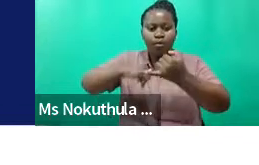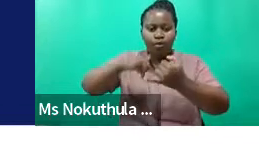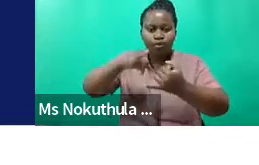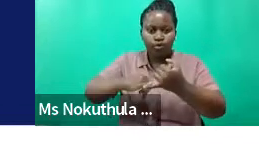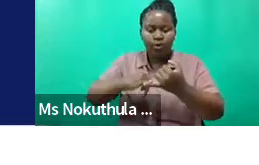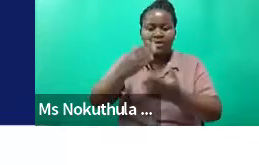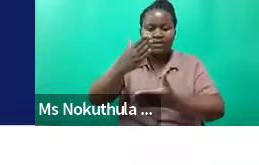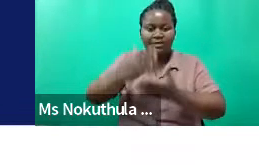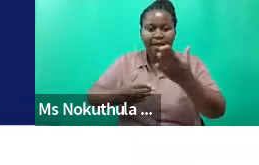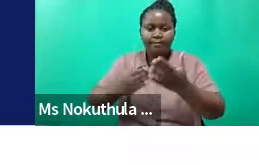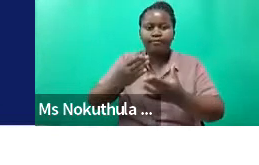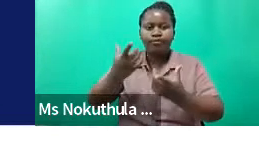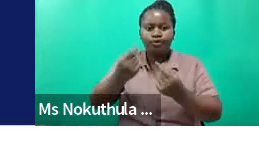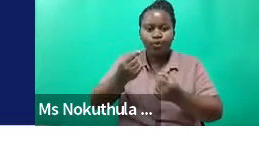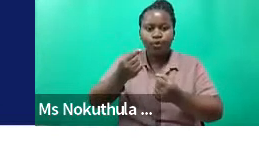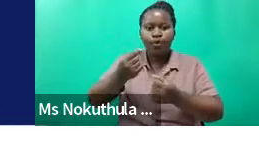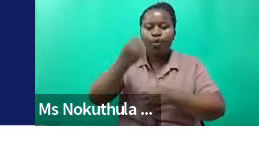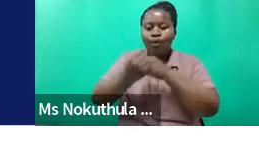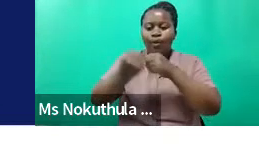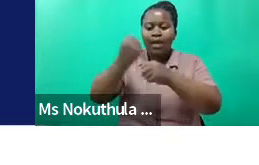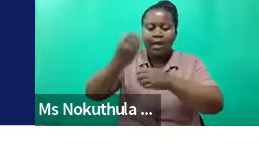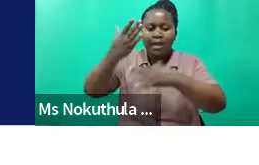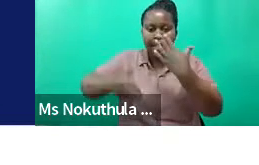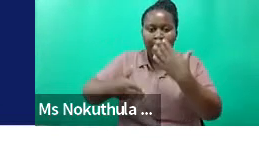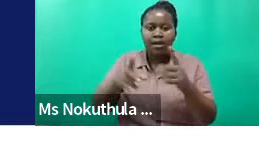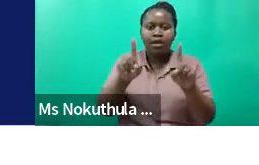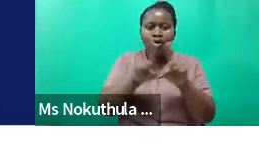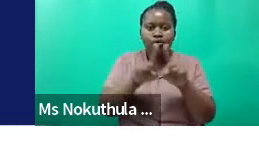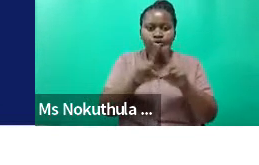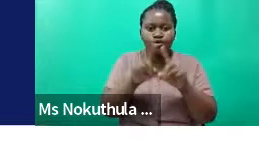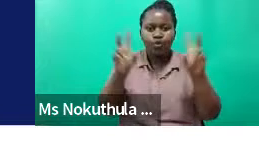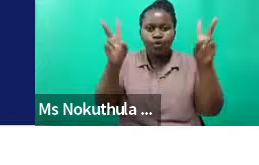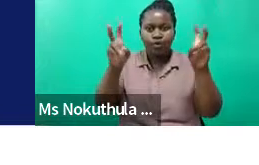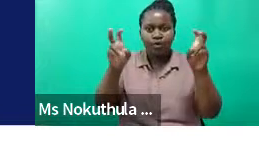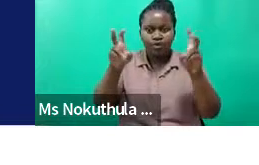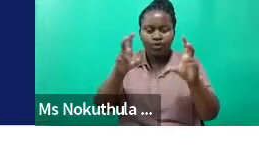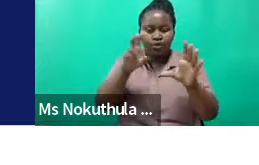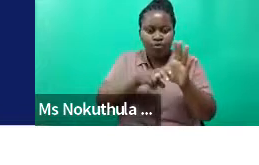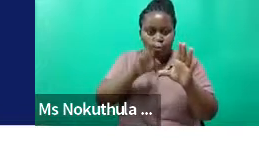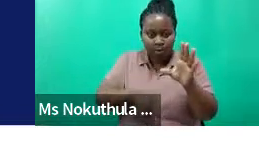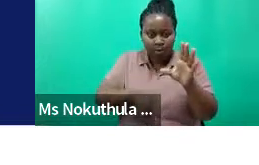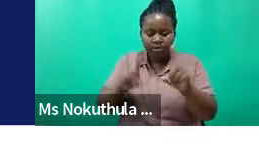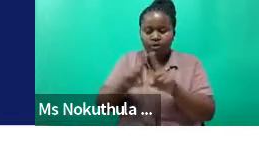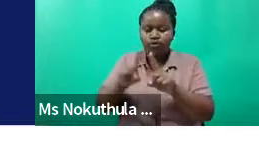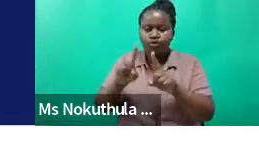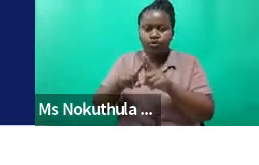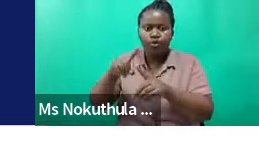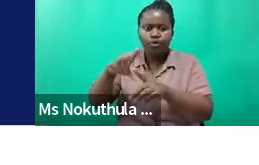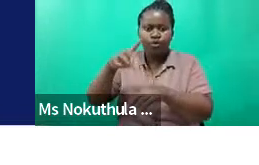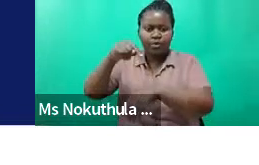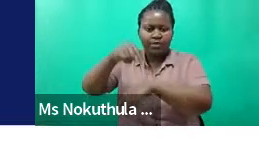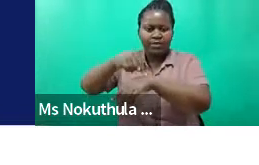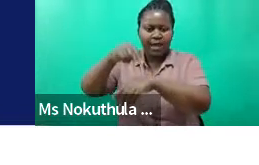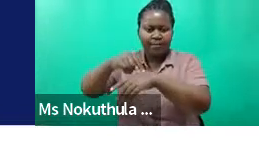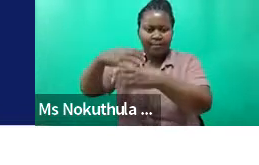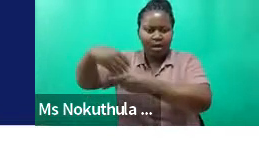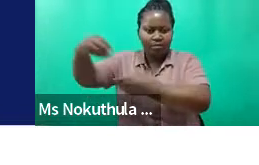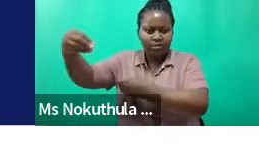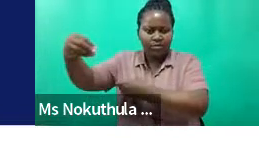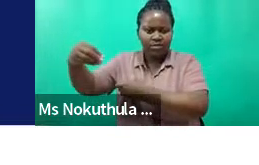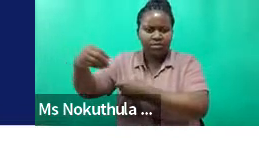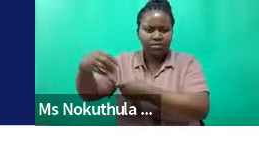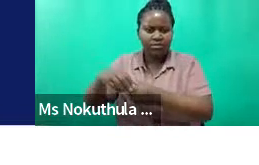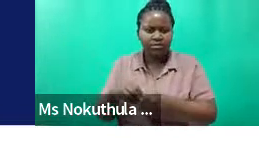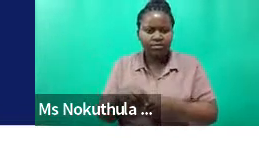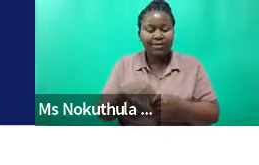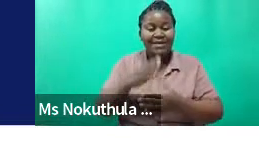And so we looked at the issue of dropout versus timeout. Many of our students and